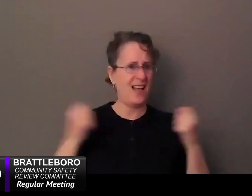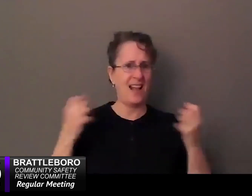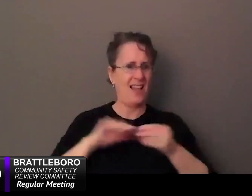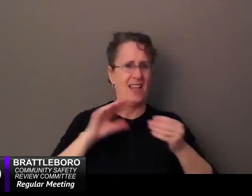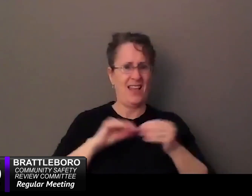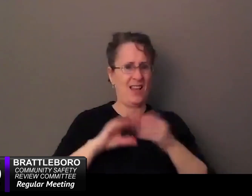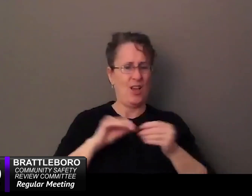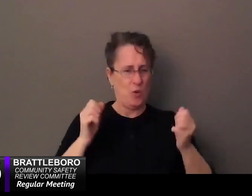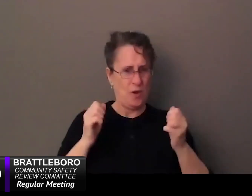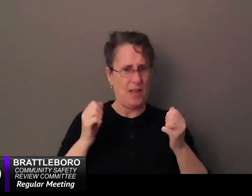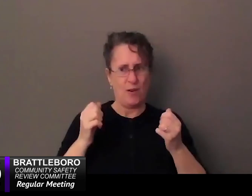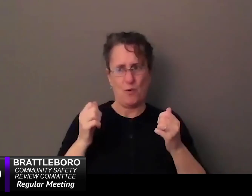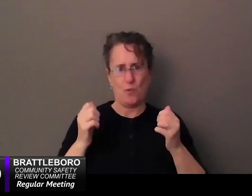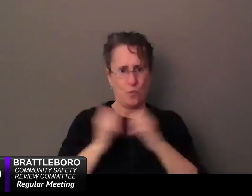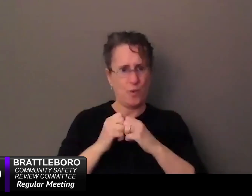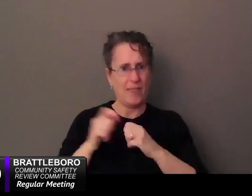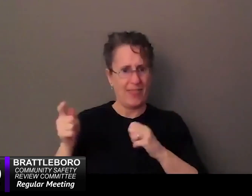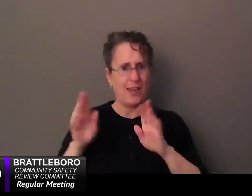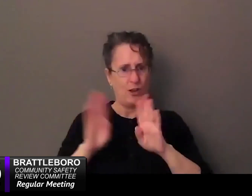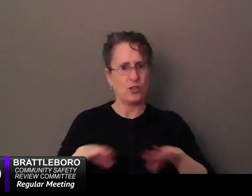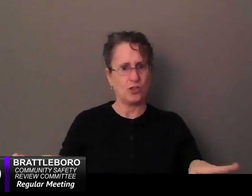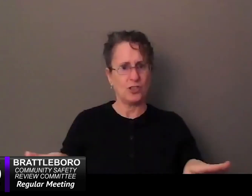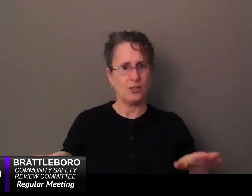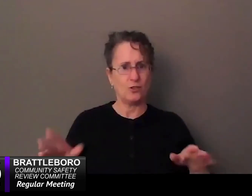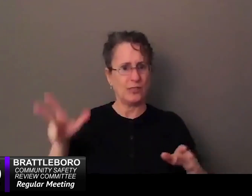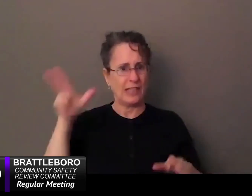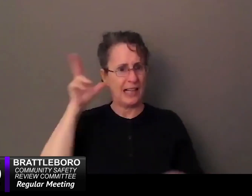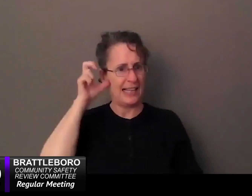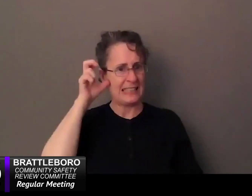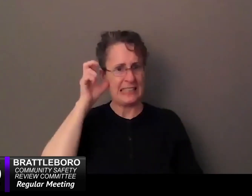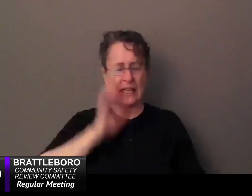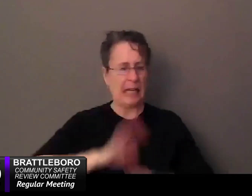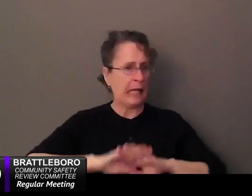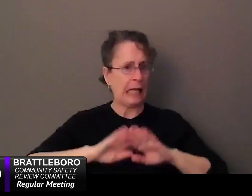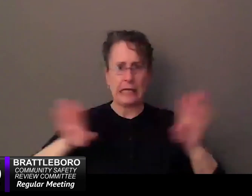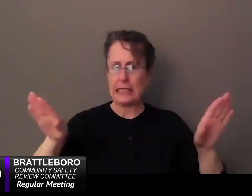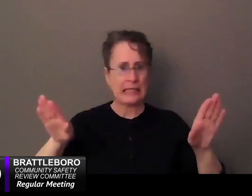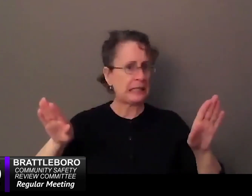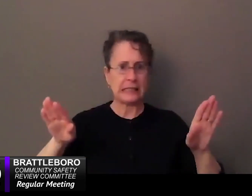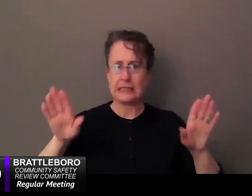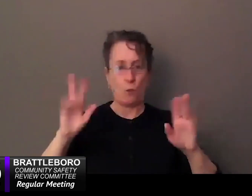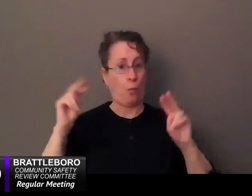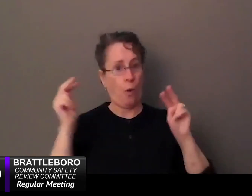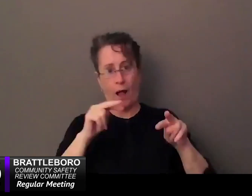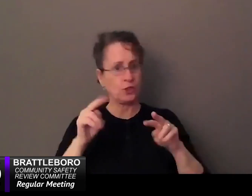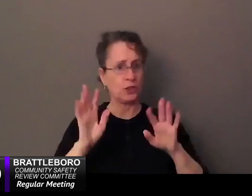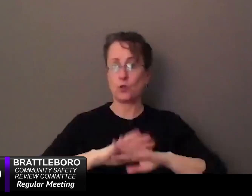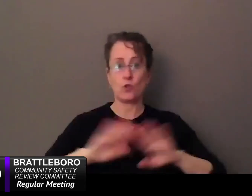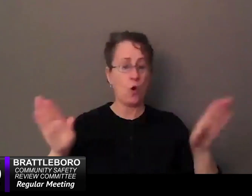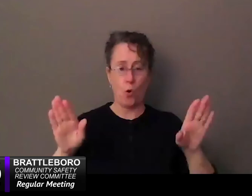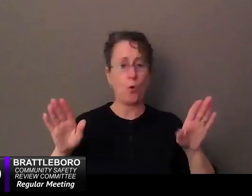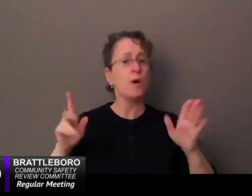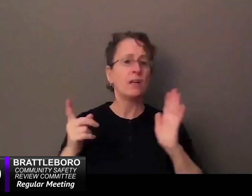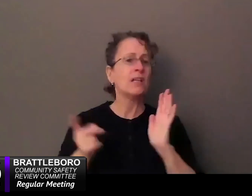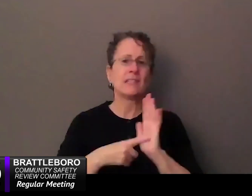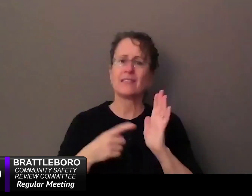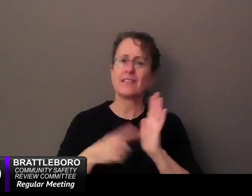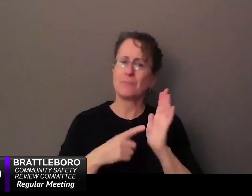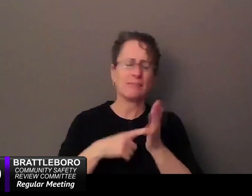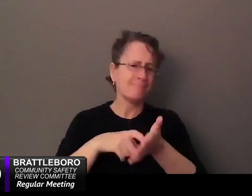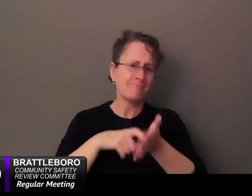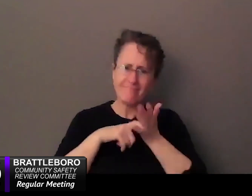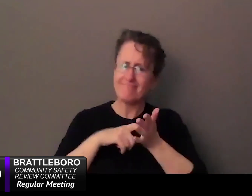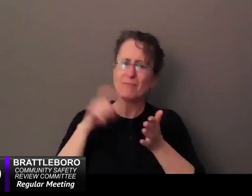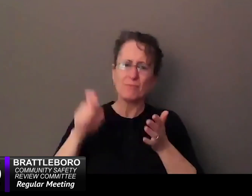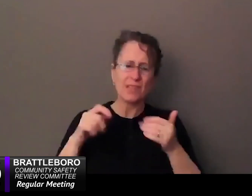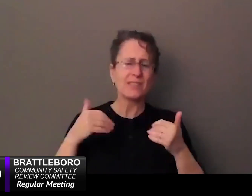of the things that happen in the adult world. And also for some people, they just cannot show up to things if there's not somebody who can help their child